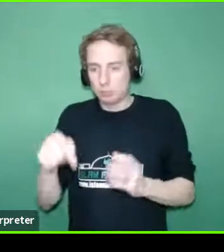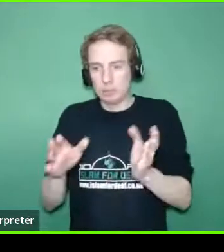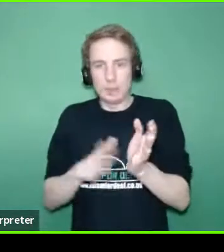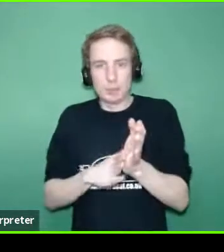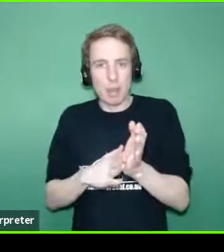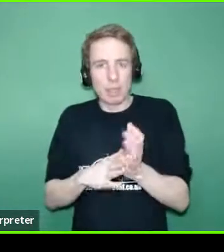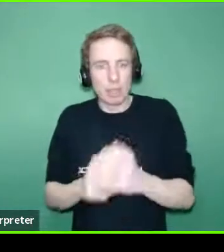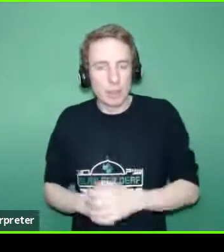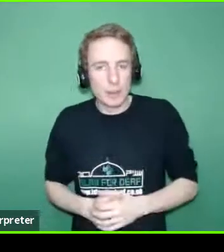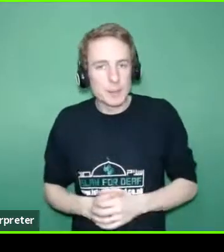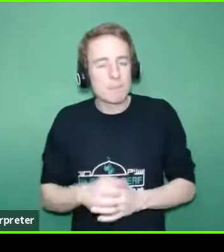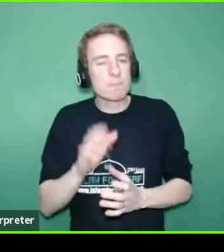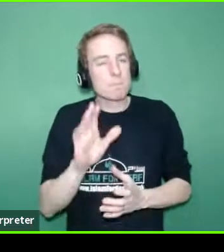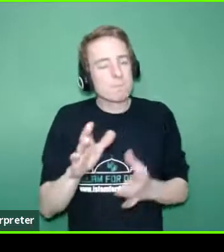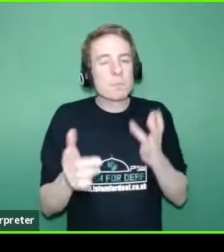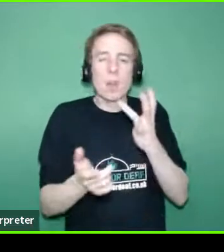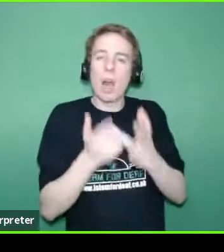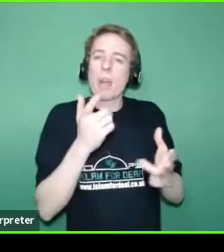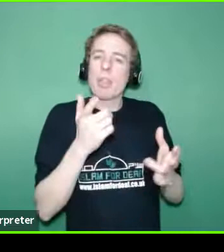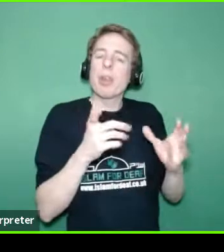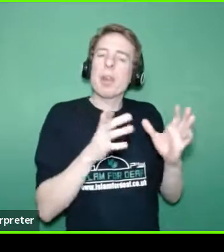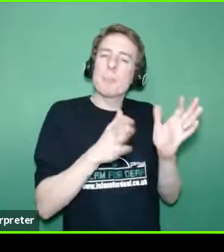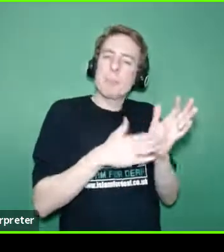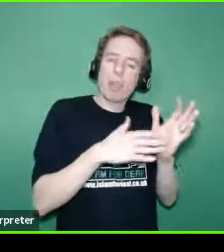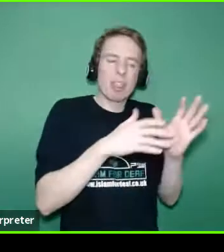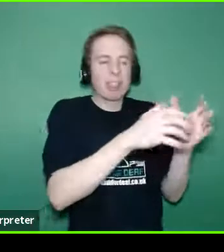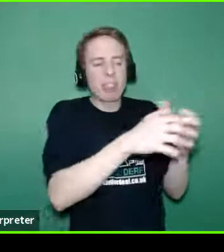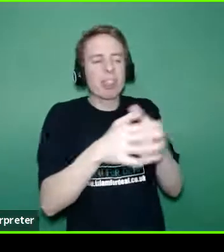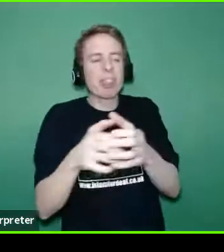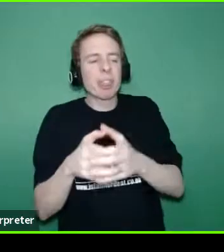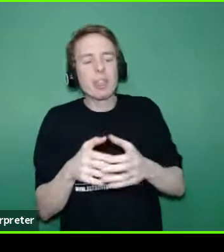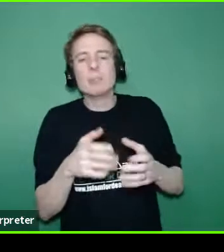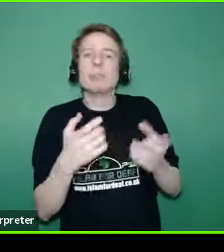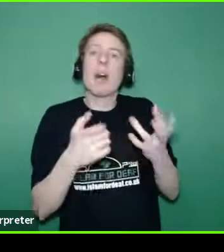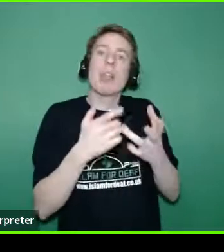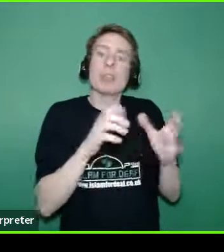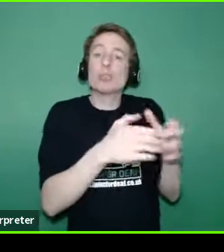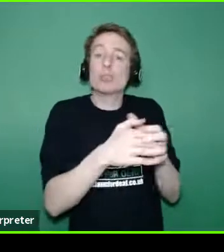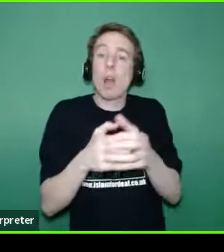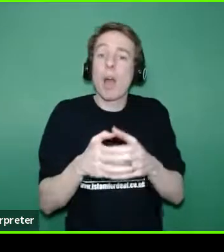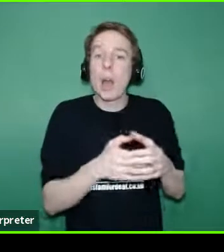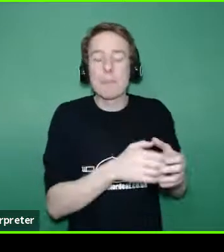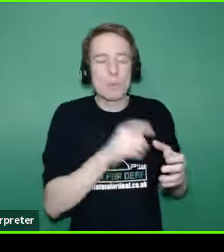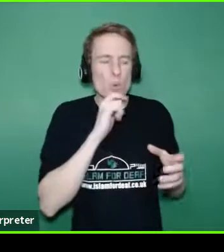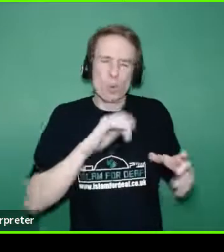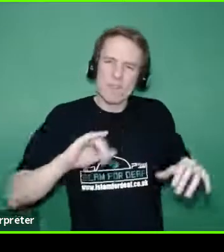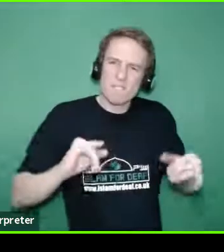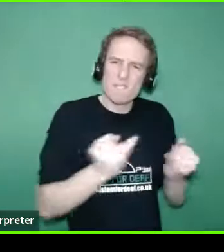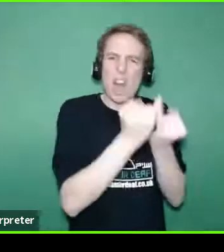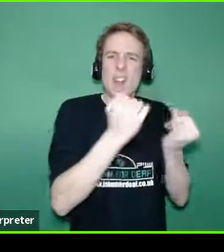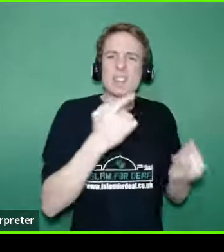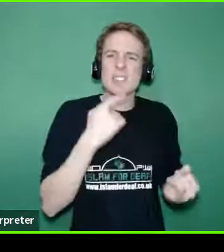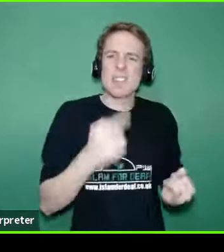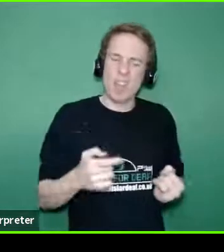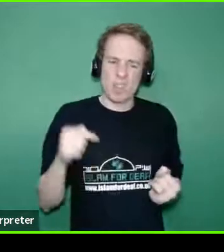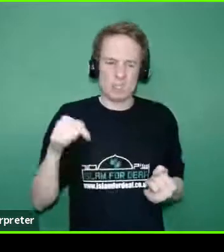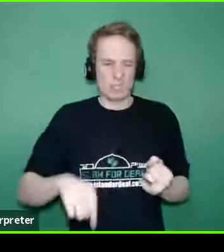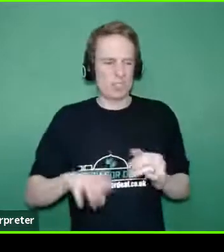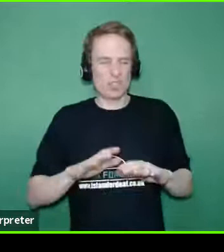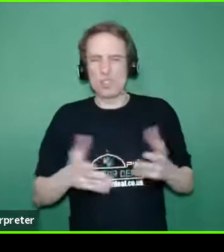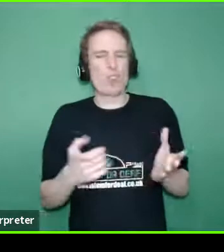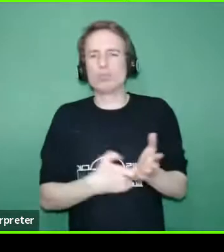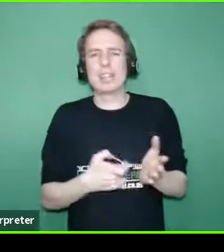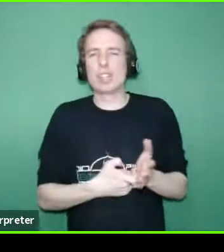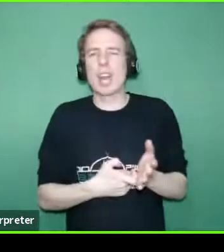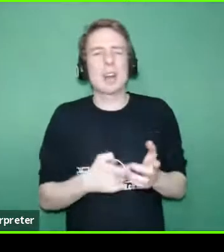tribes, they would fight during Rajab, and they would say, actually, no, this isn't Rajab. They would lie